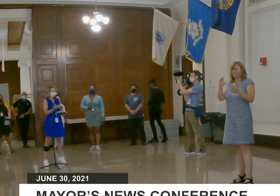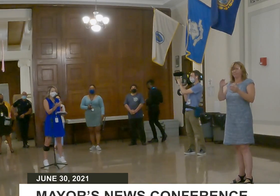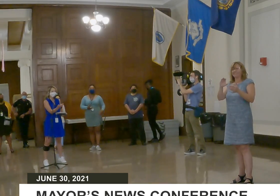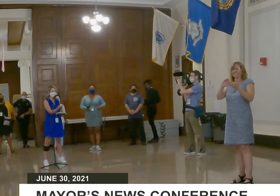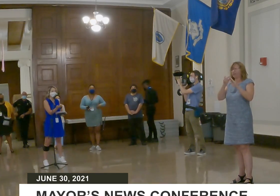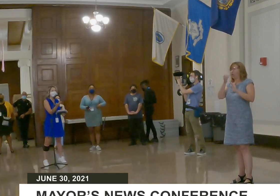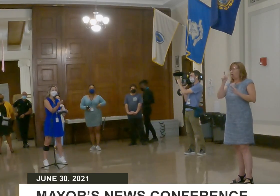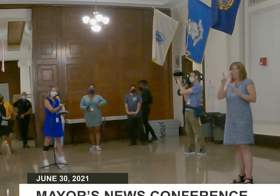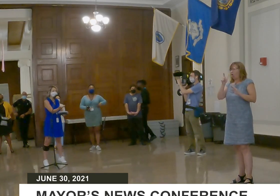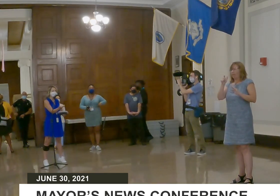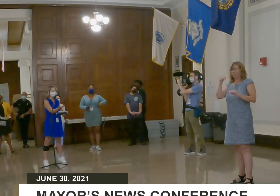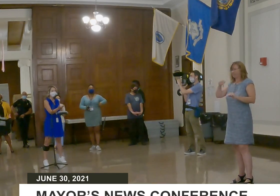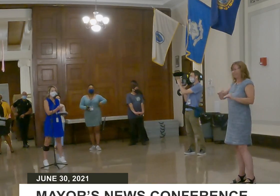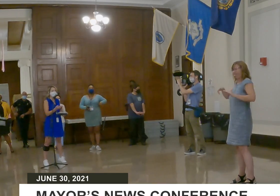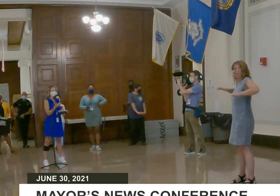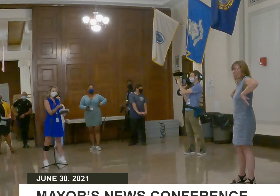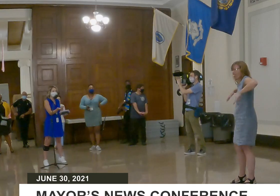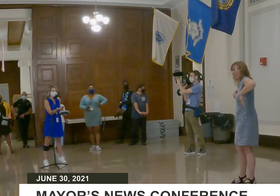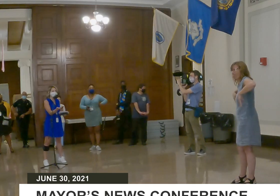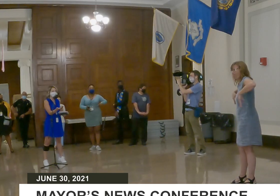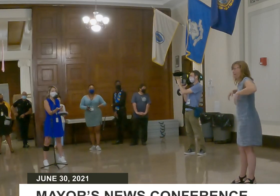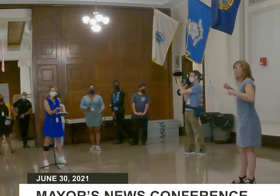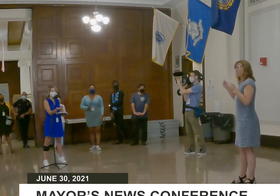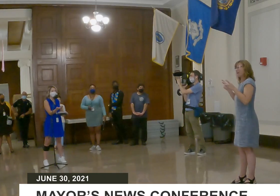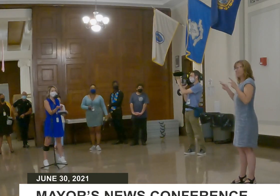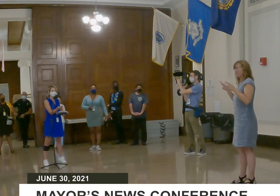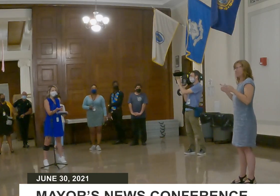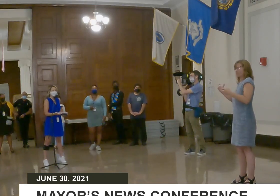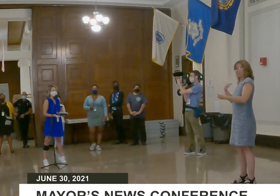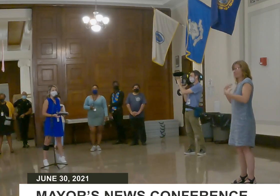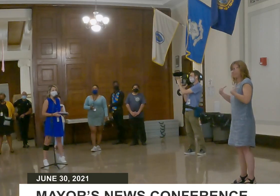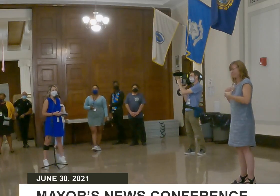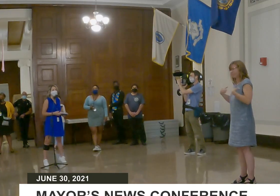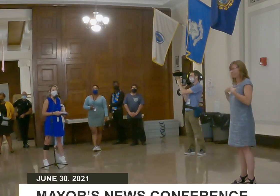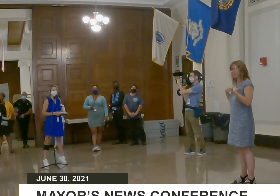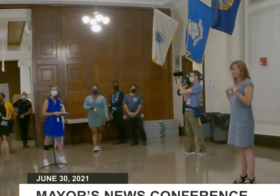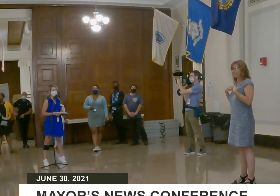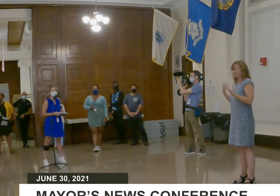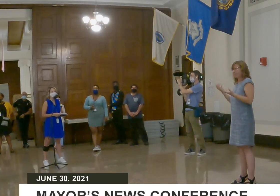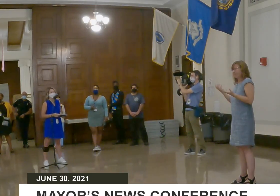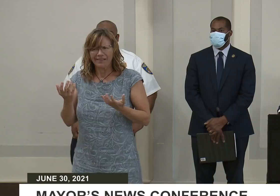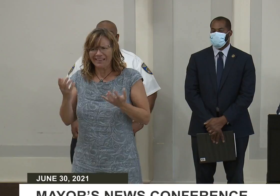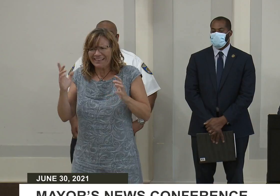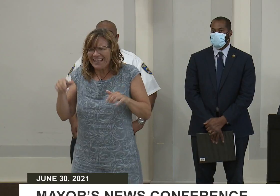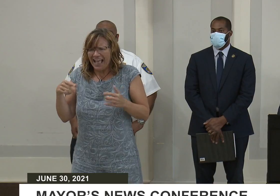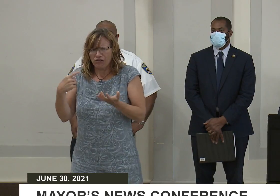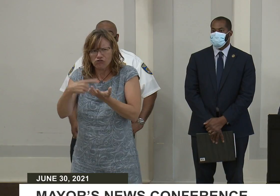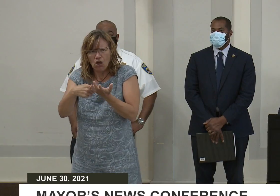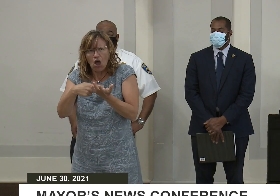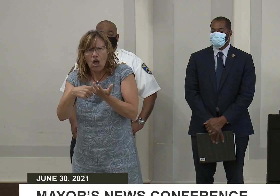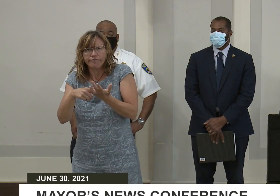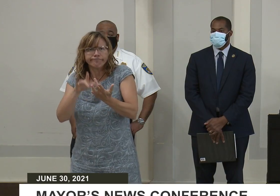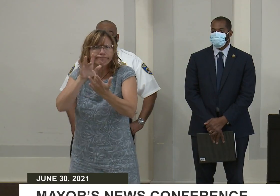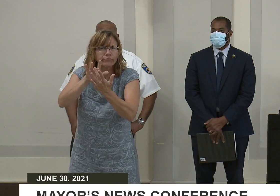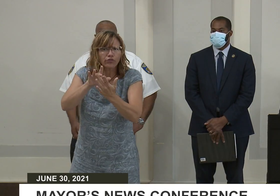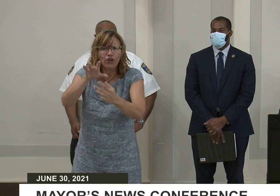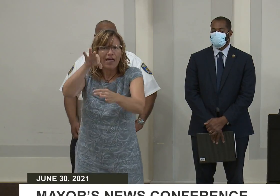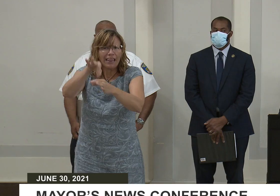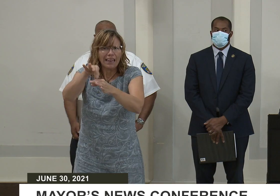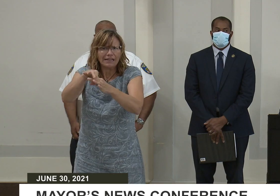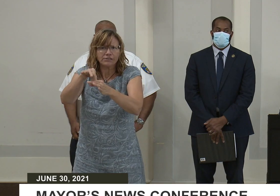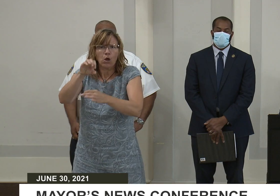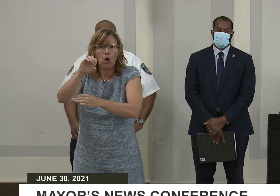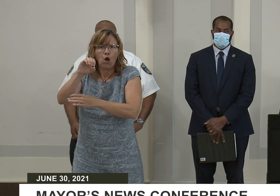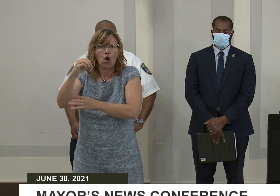they can't participate in person and talk to their elected leaders in person during these meetings. The